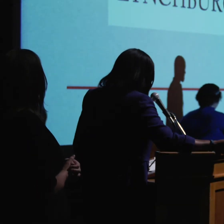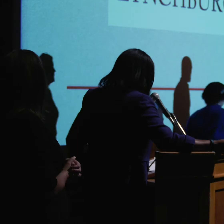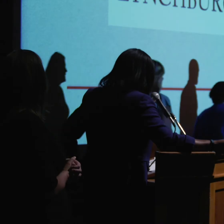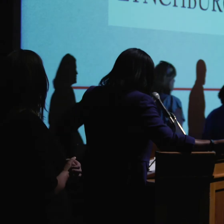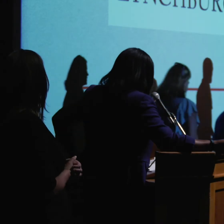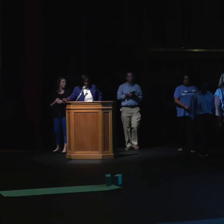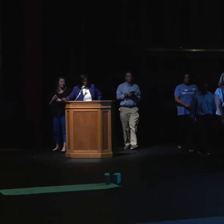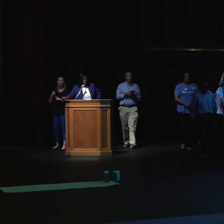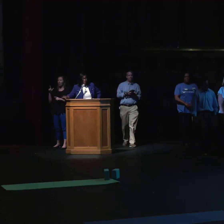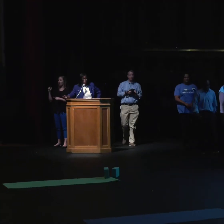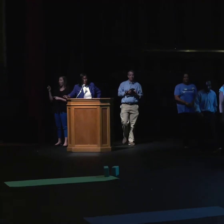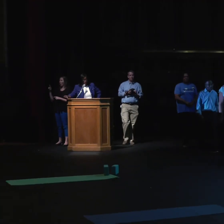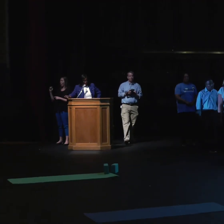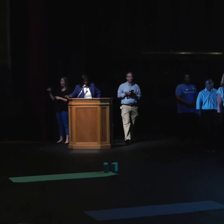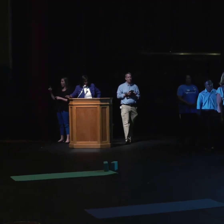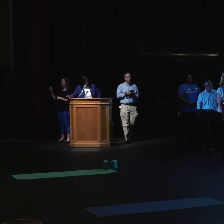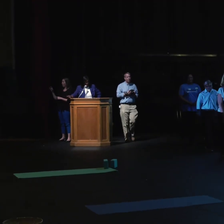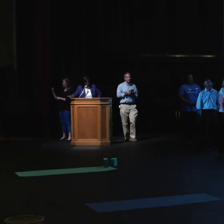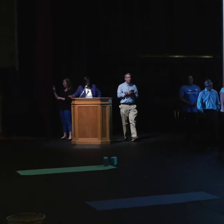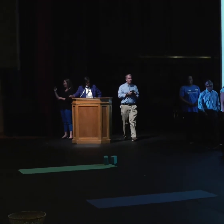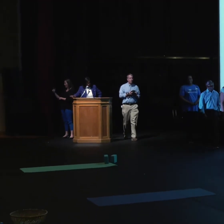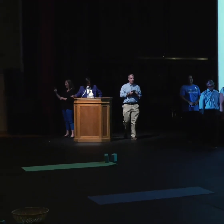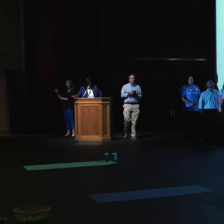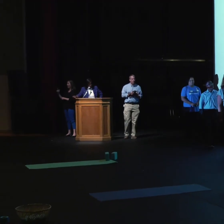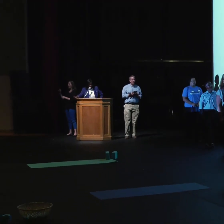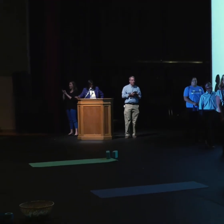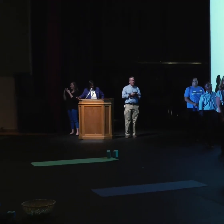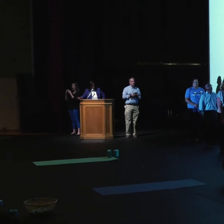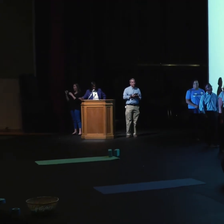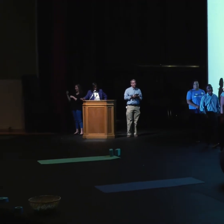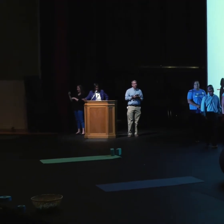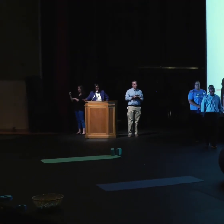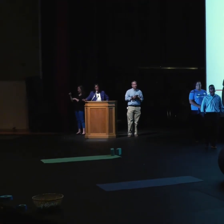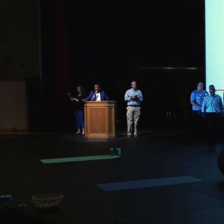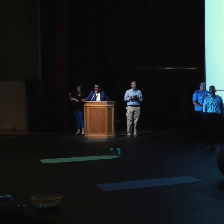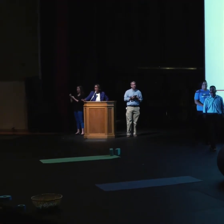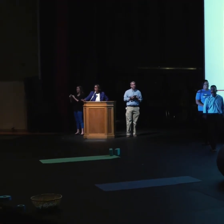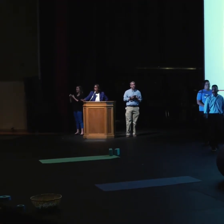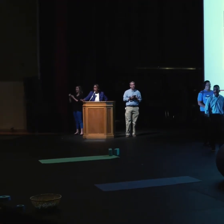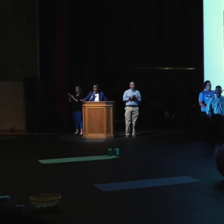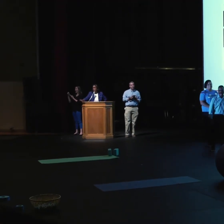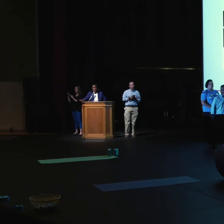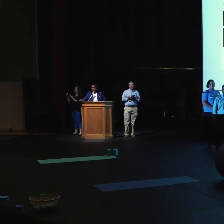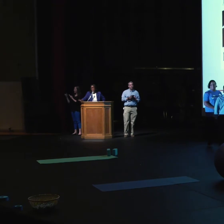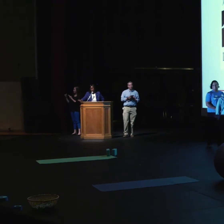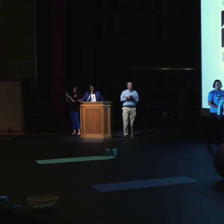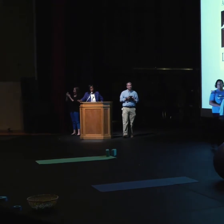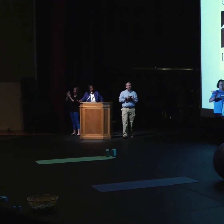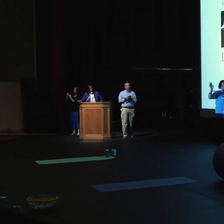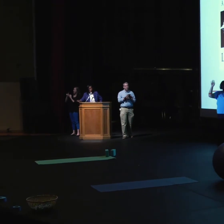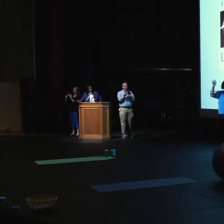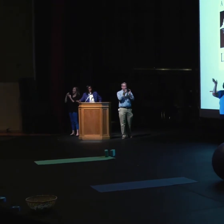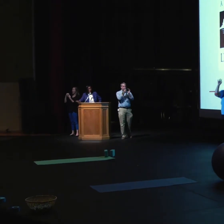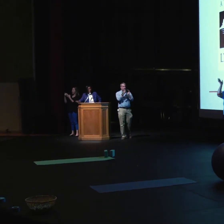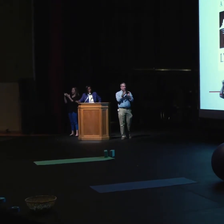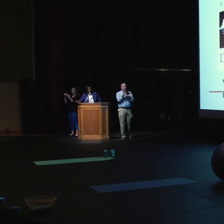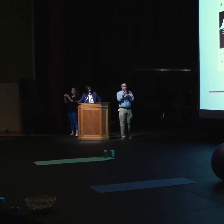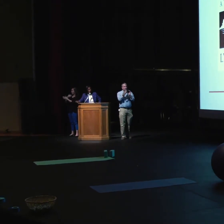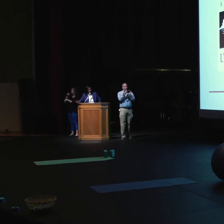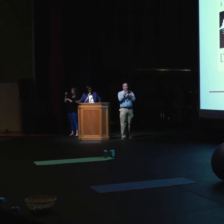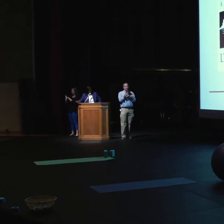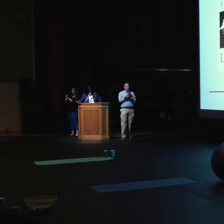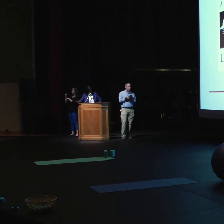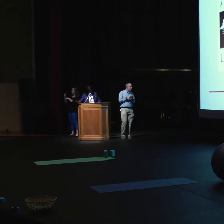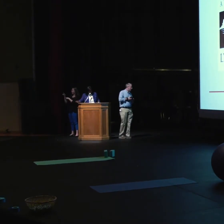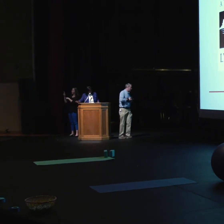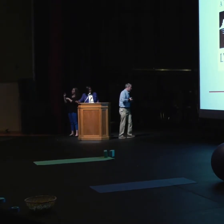From Laurel, Fort Hill, Family Insight, Empowerment Academy, and the newly named Turning Point